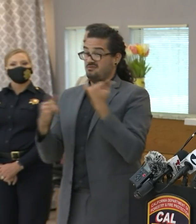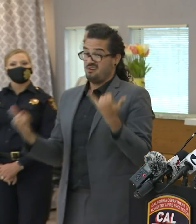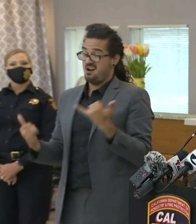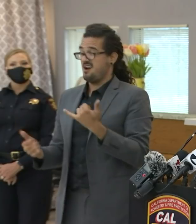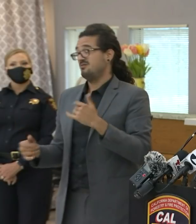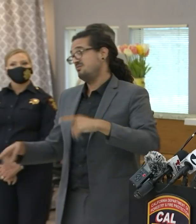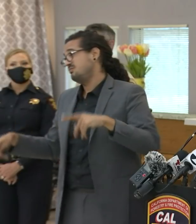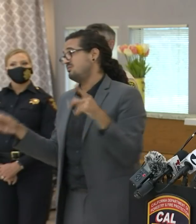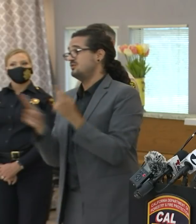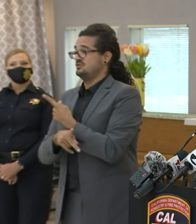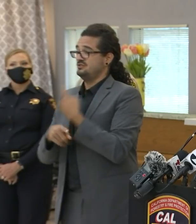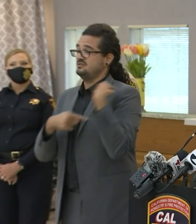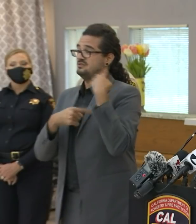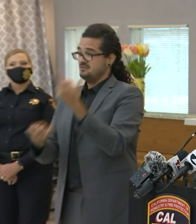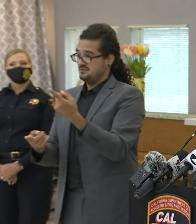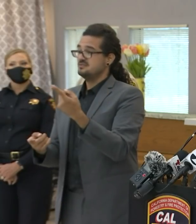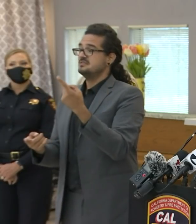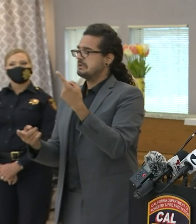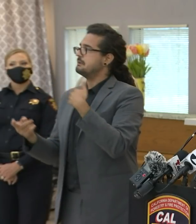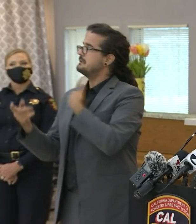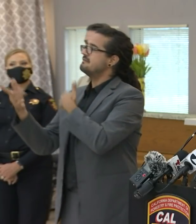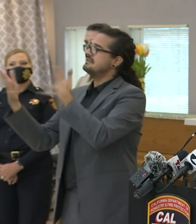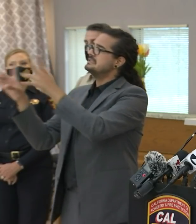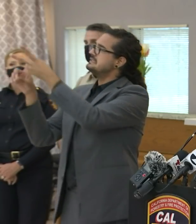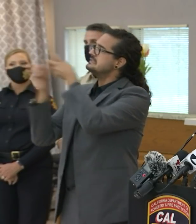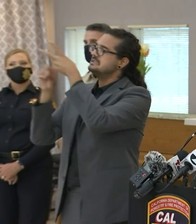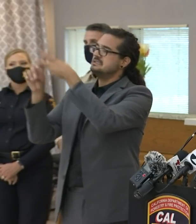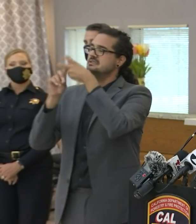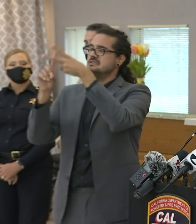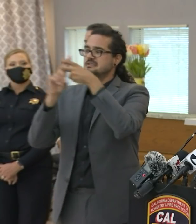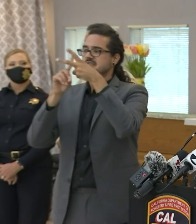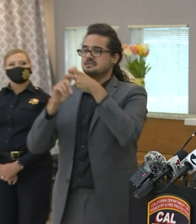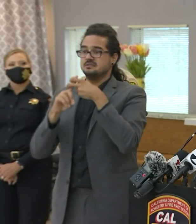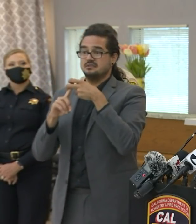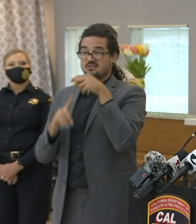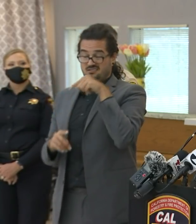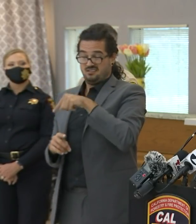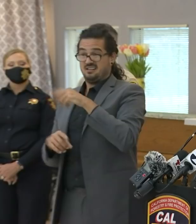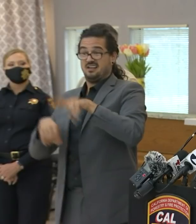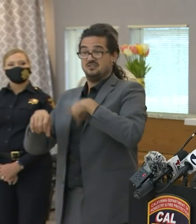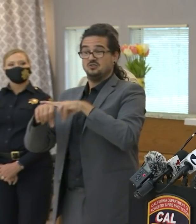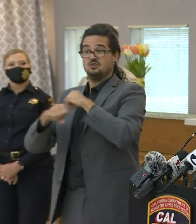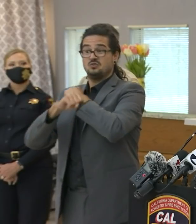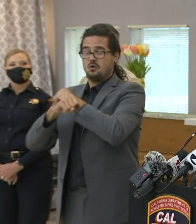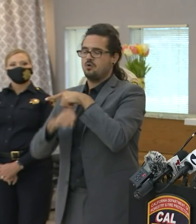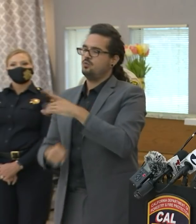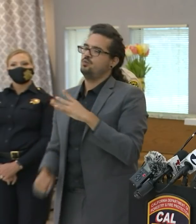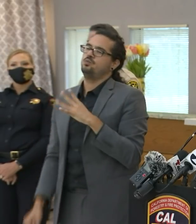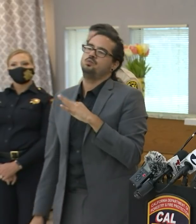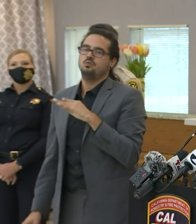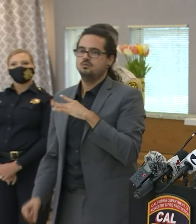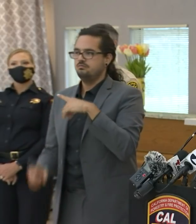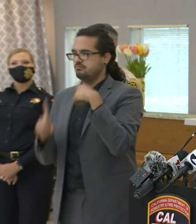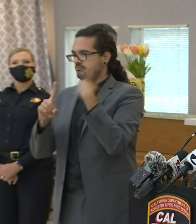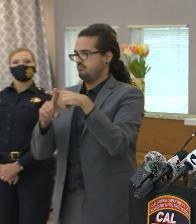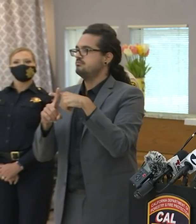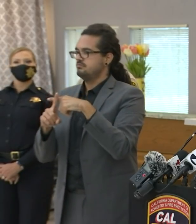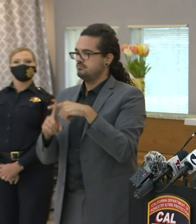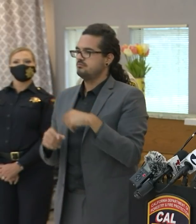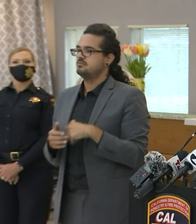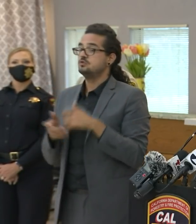an excellent resource that we tap into. Our director of our agency, their general